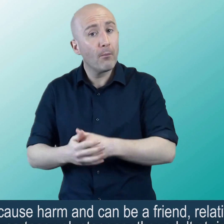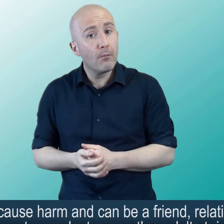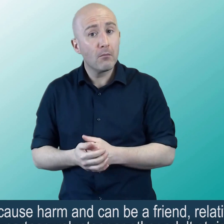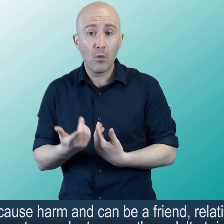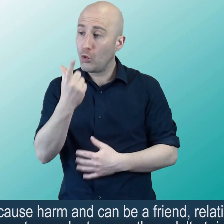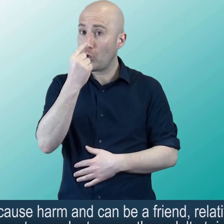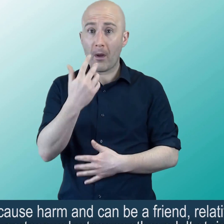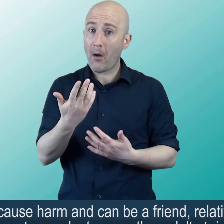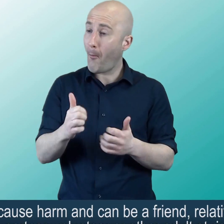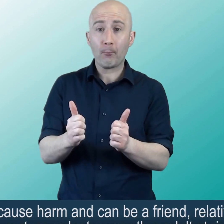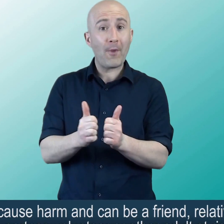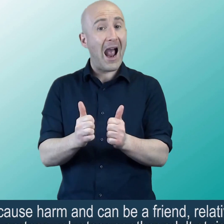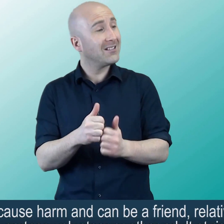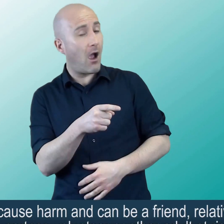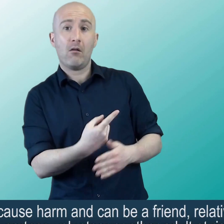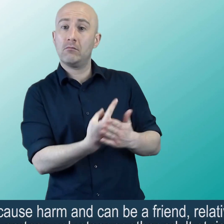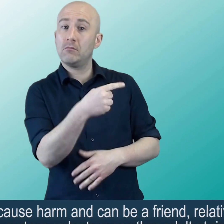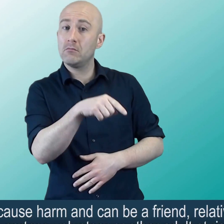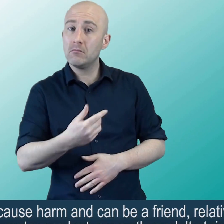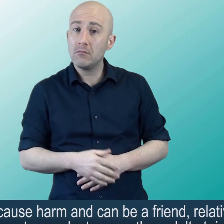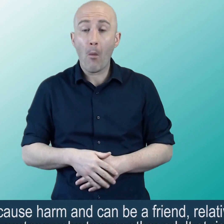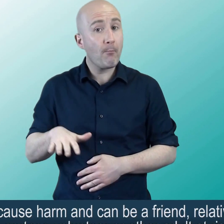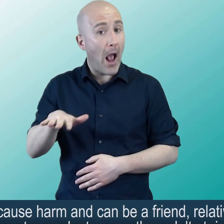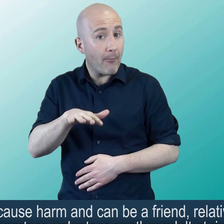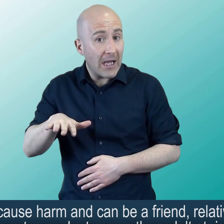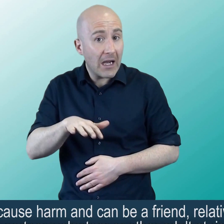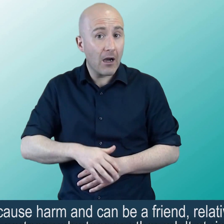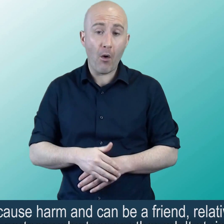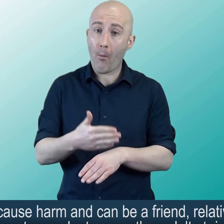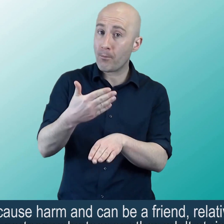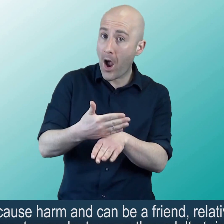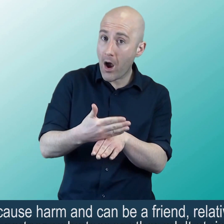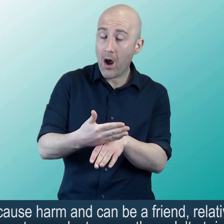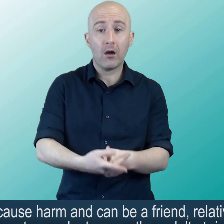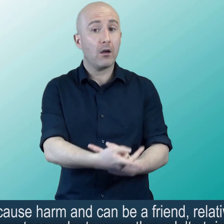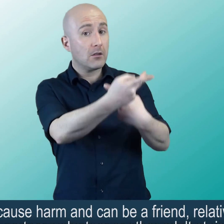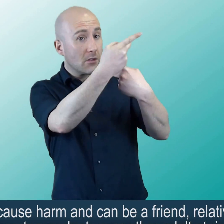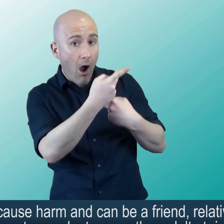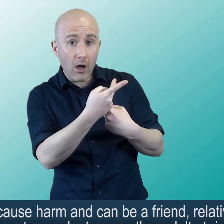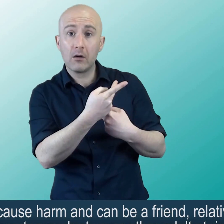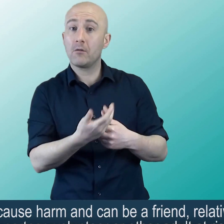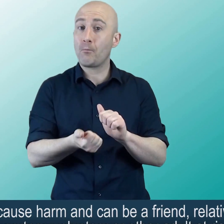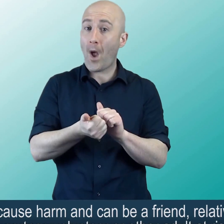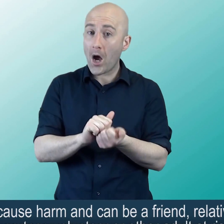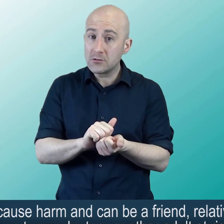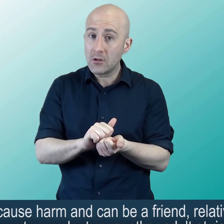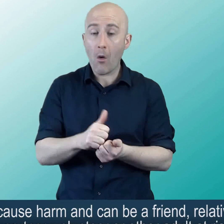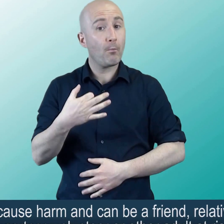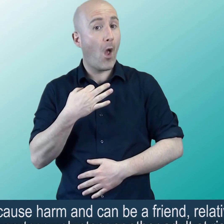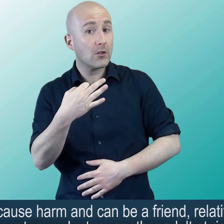Anyone can cause harm and can be a friend, relative, worker, carer, partner,